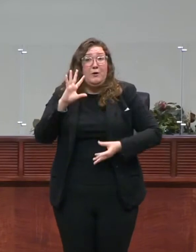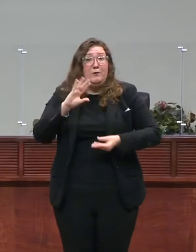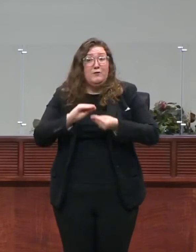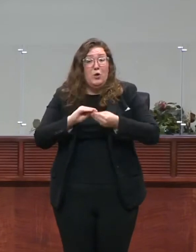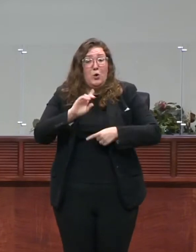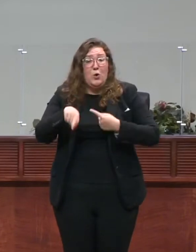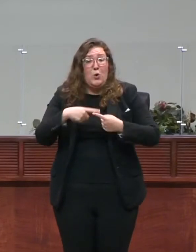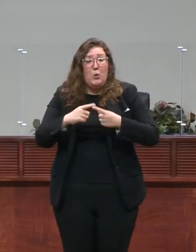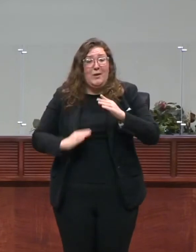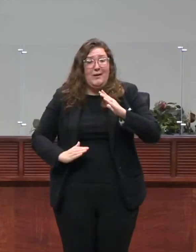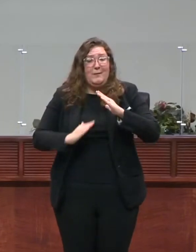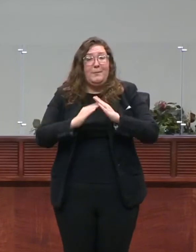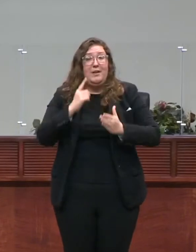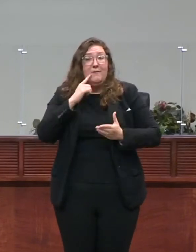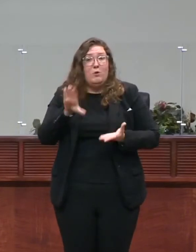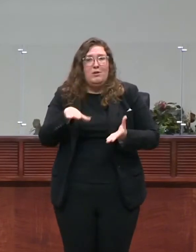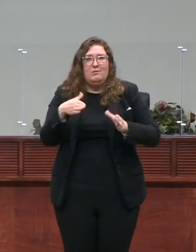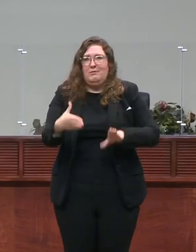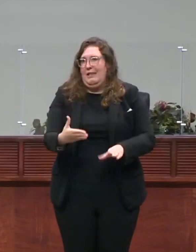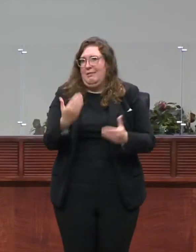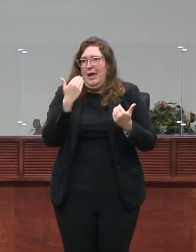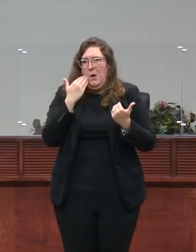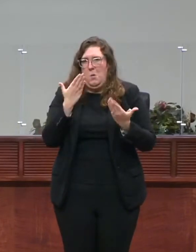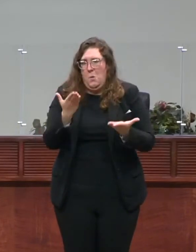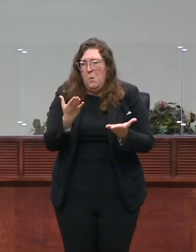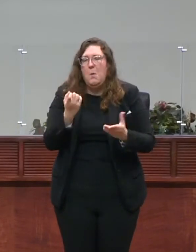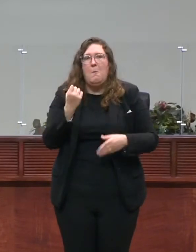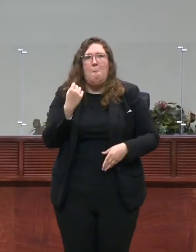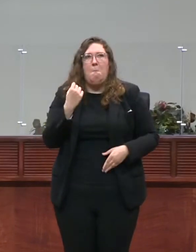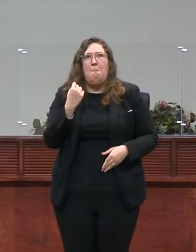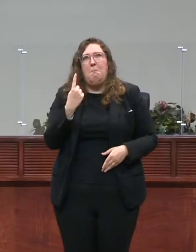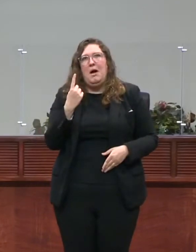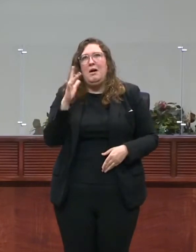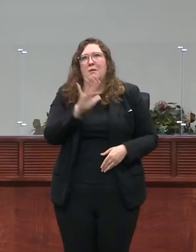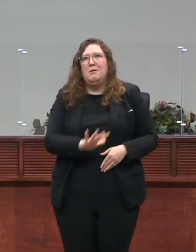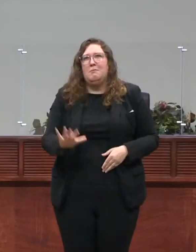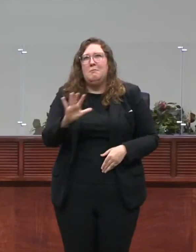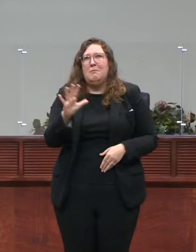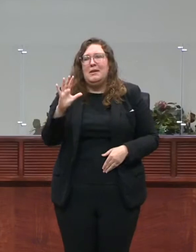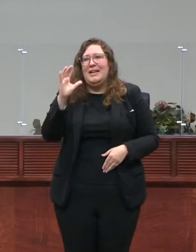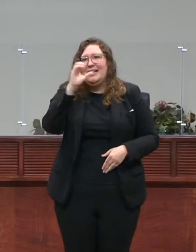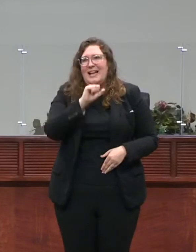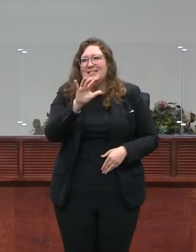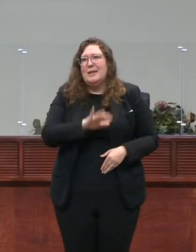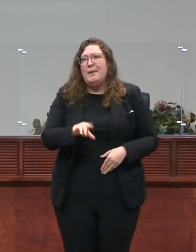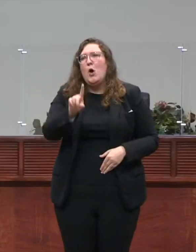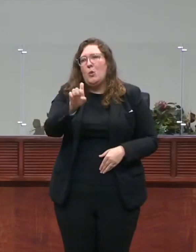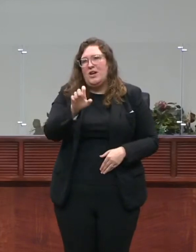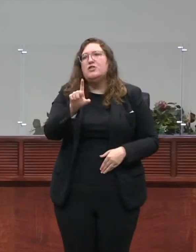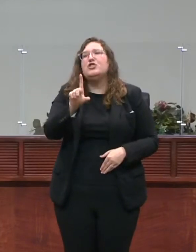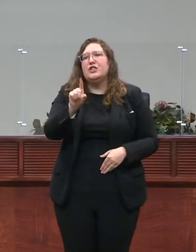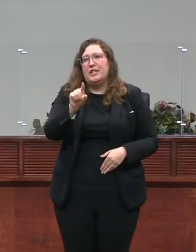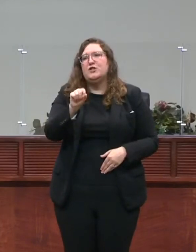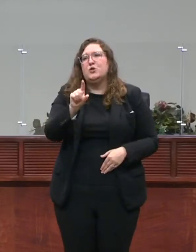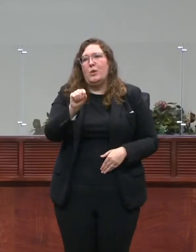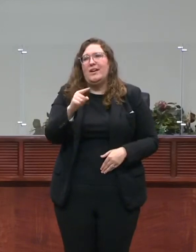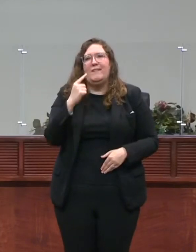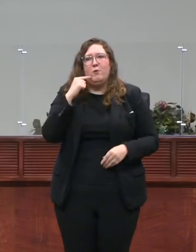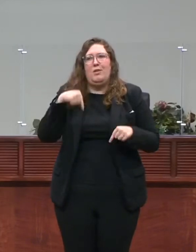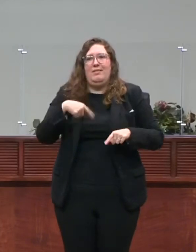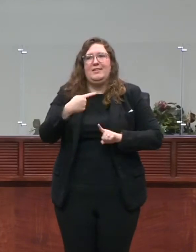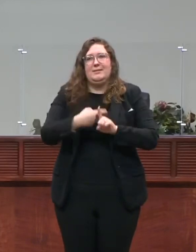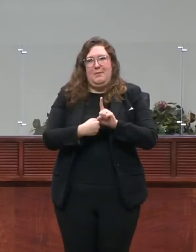of me per number of days, but as it's going, we probably will get close to 120,